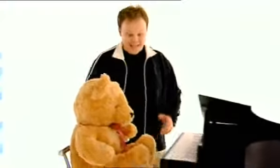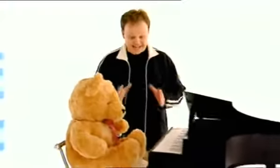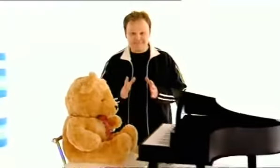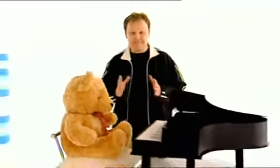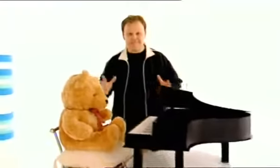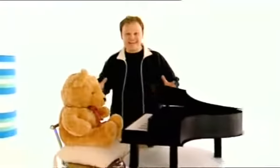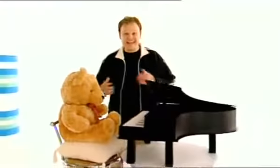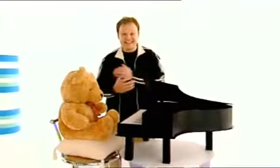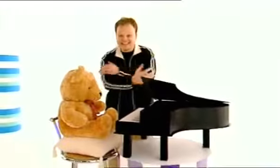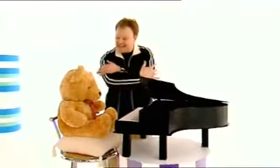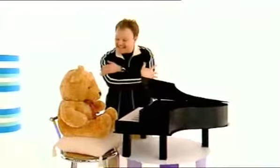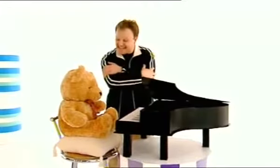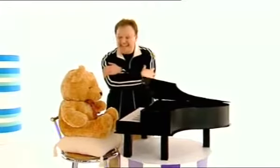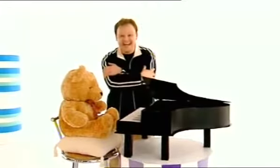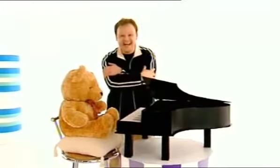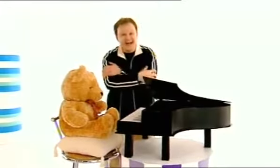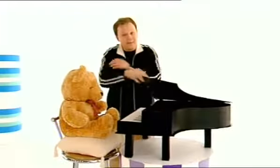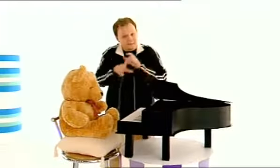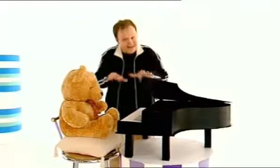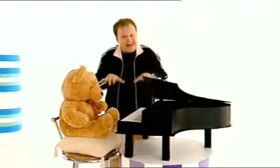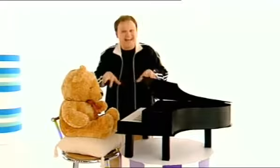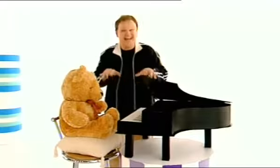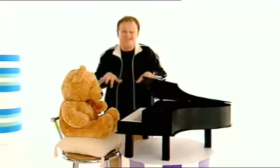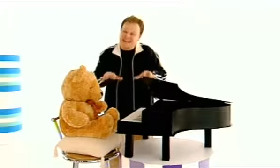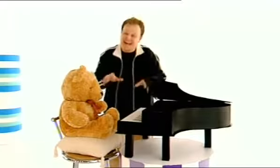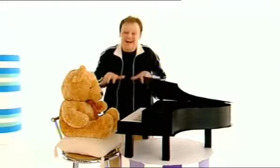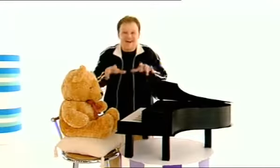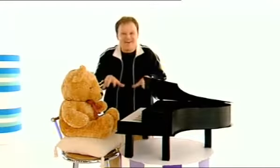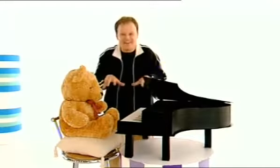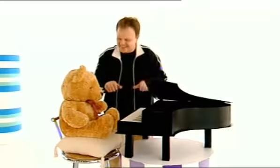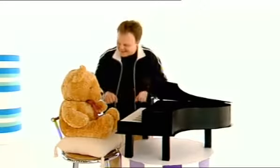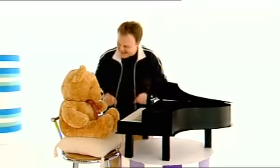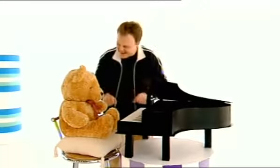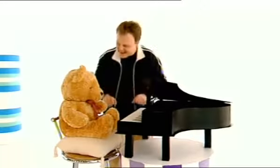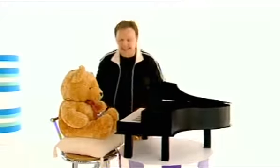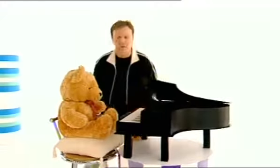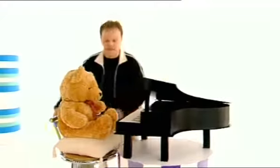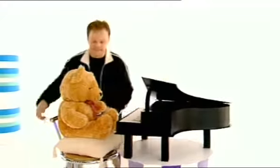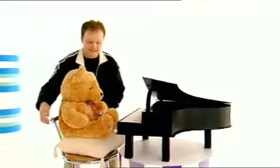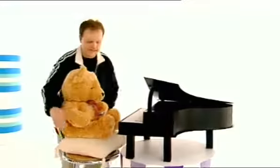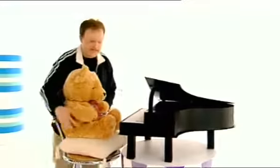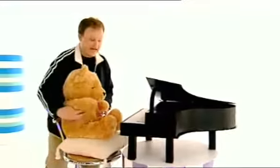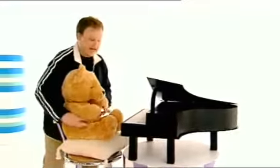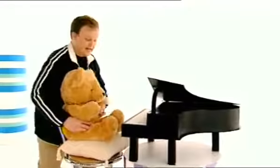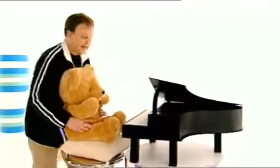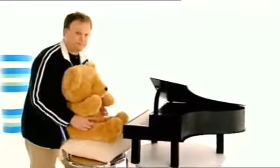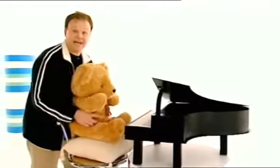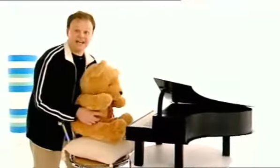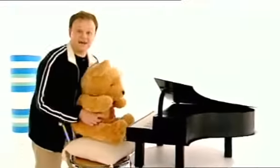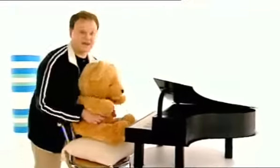It's Big Teddy playing the piano. Come on then, Big Teddy. Let's play, shall we?